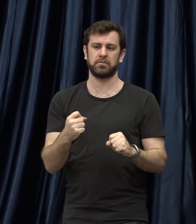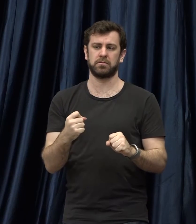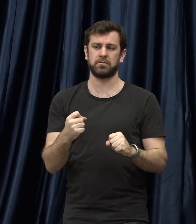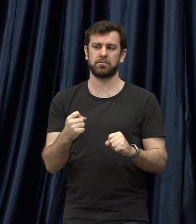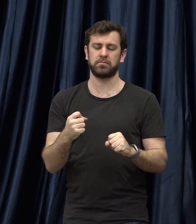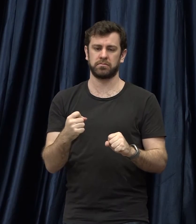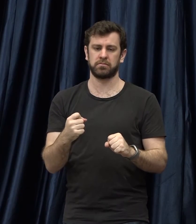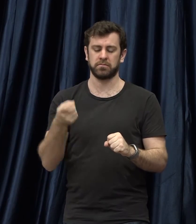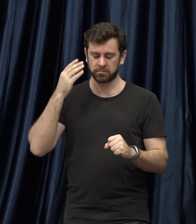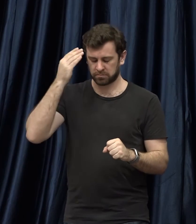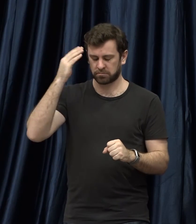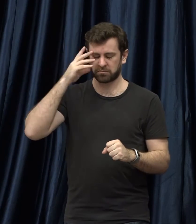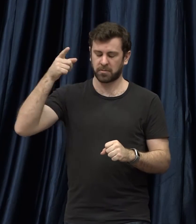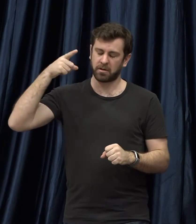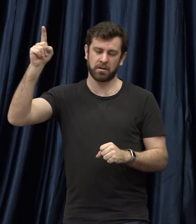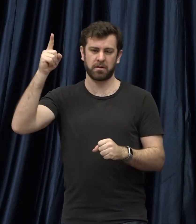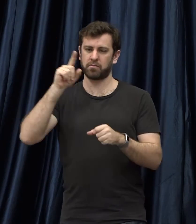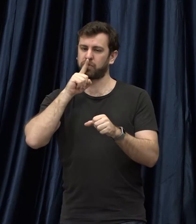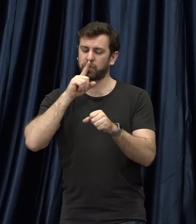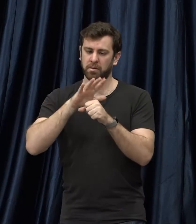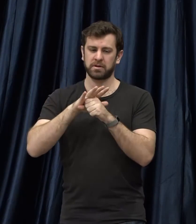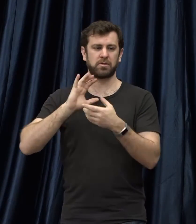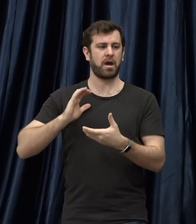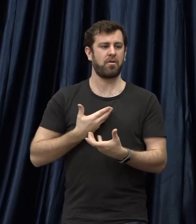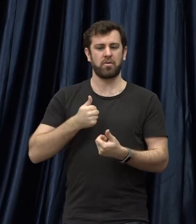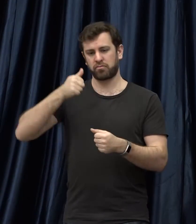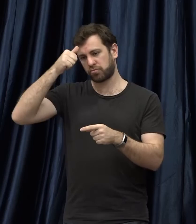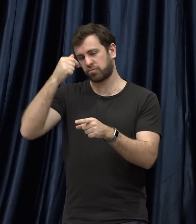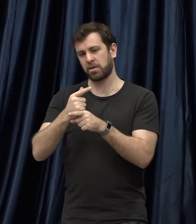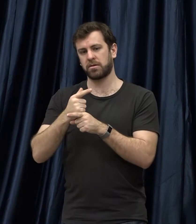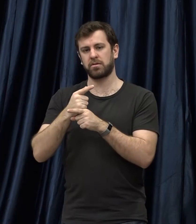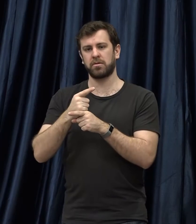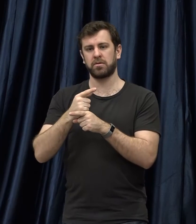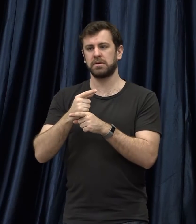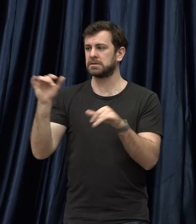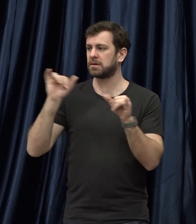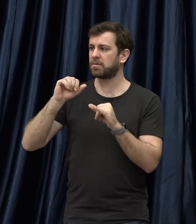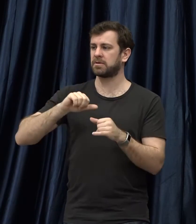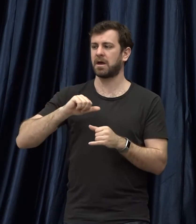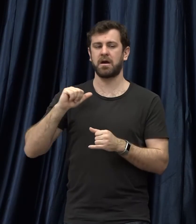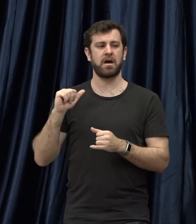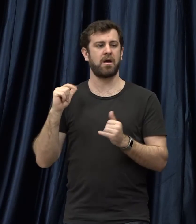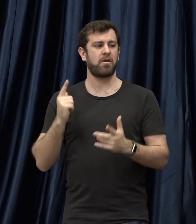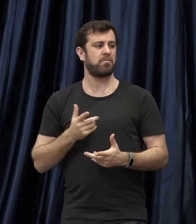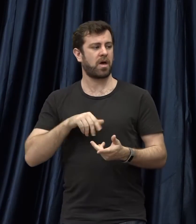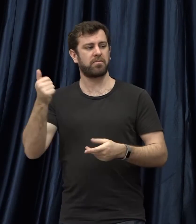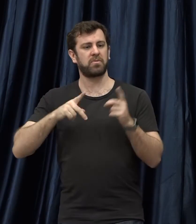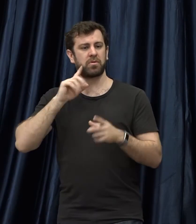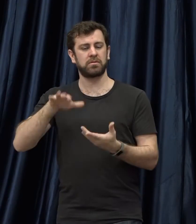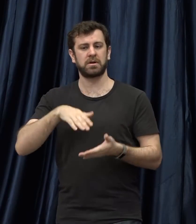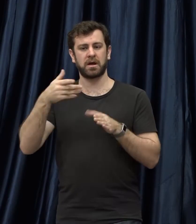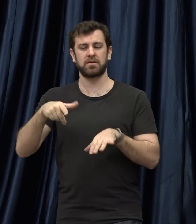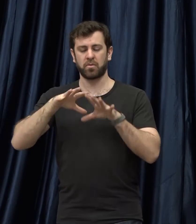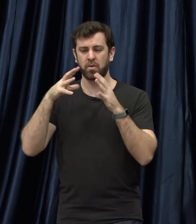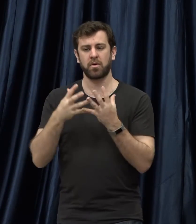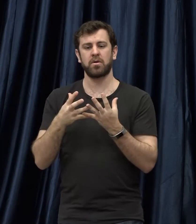inshallah Allah subhanahu wa ta'ala has promised to our brother, as those who have fallen around the world, a place in paradise. And